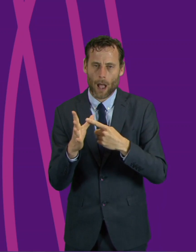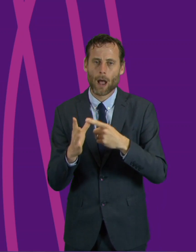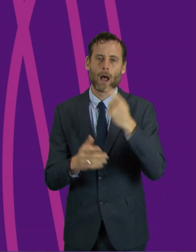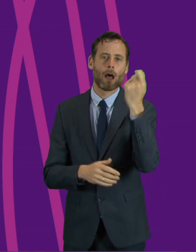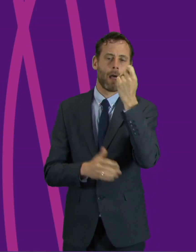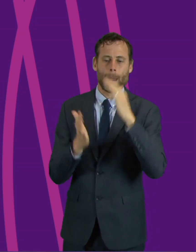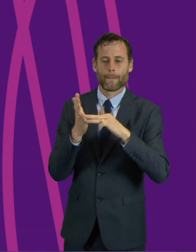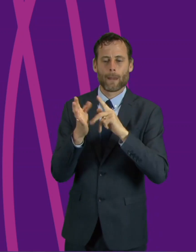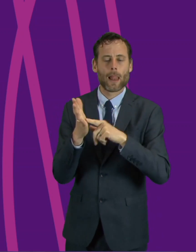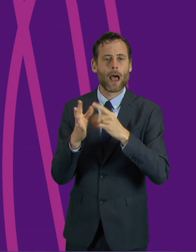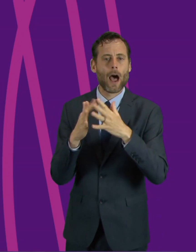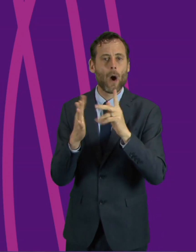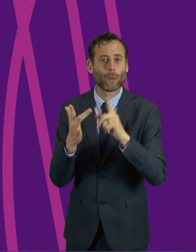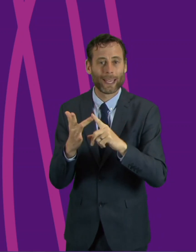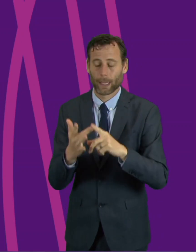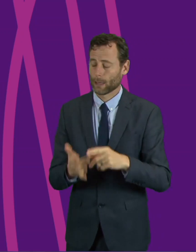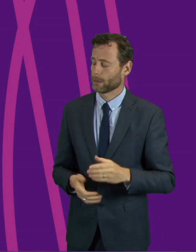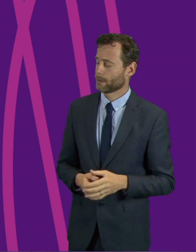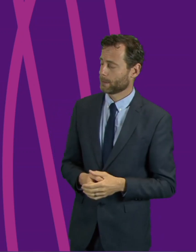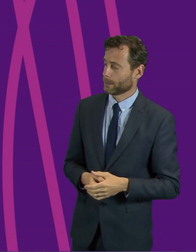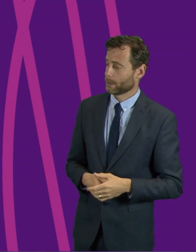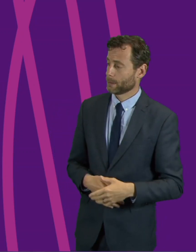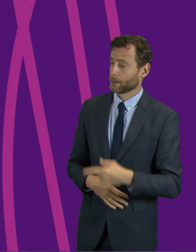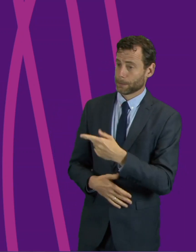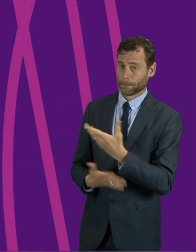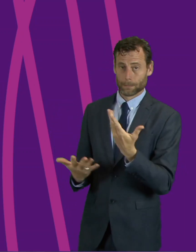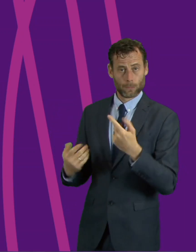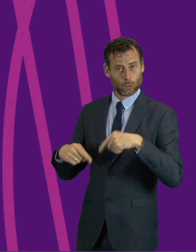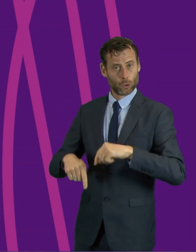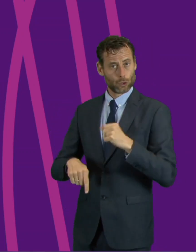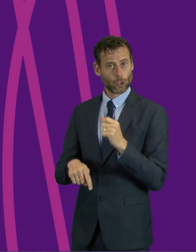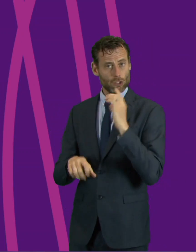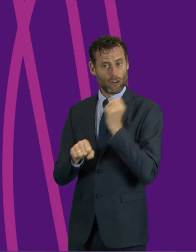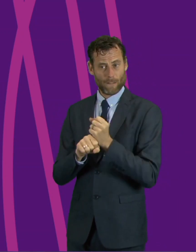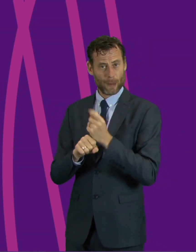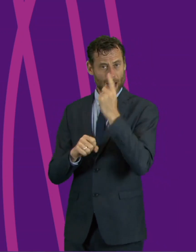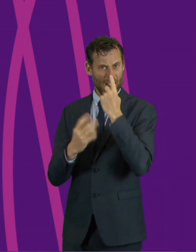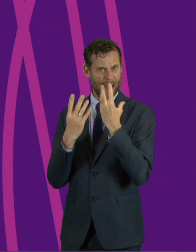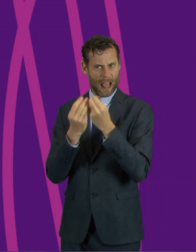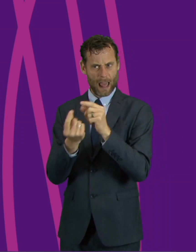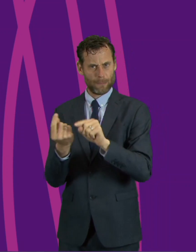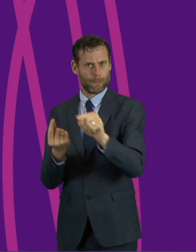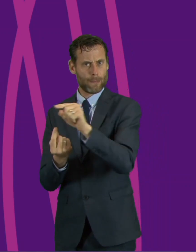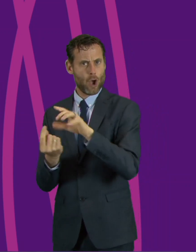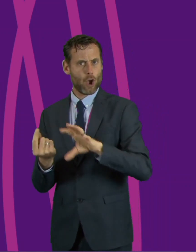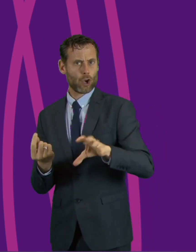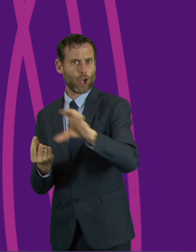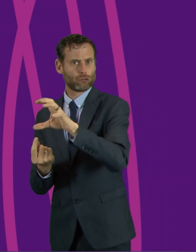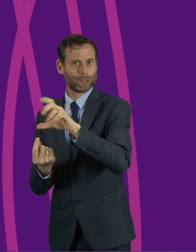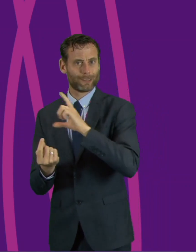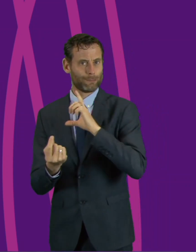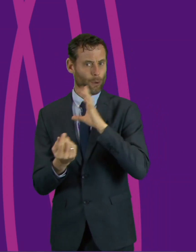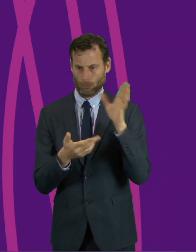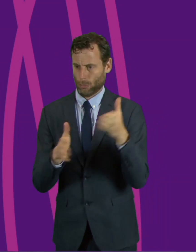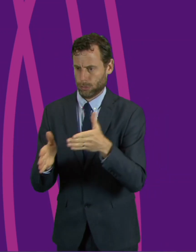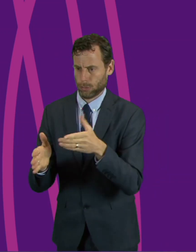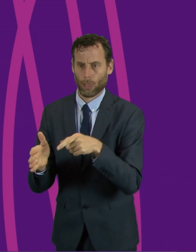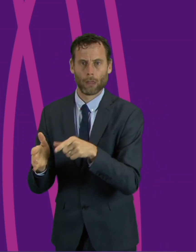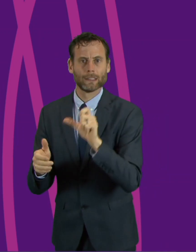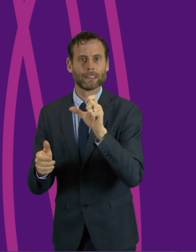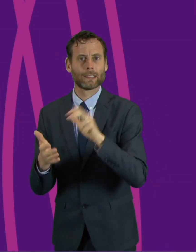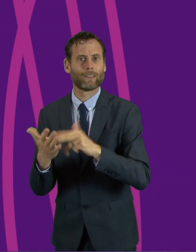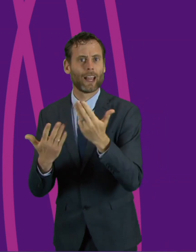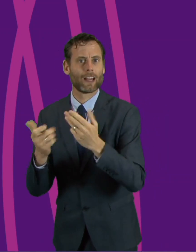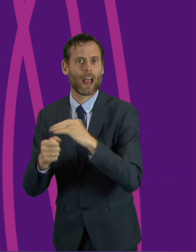and if Scotland, despite the difficulties at the moment, can do anything to help these countries? First Minister. Well, it is recognised